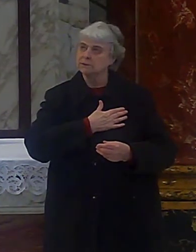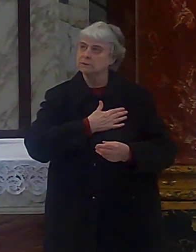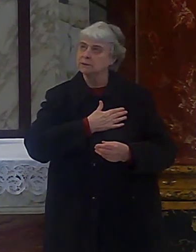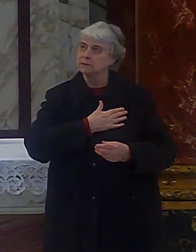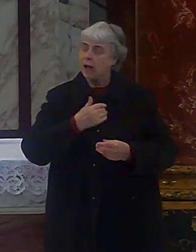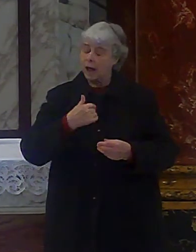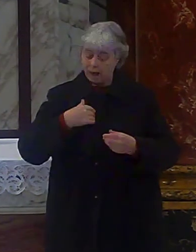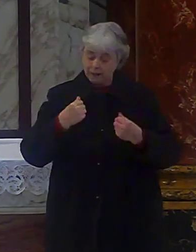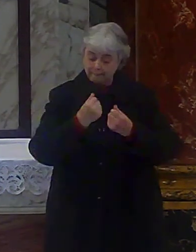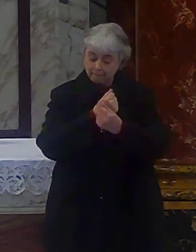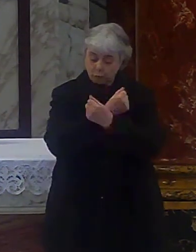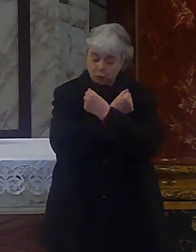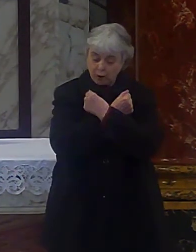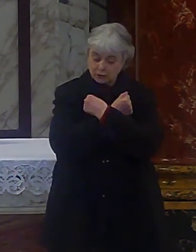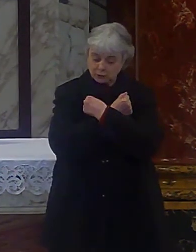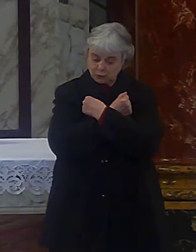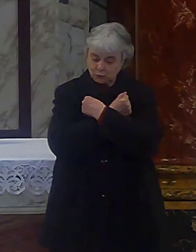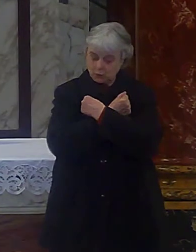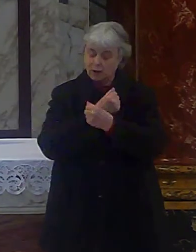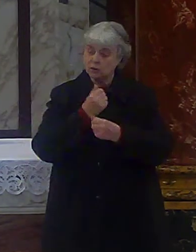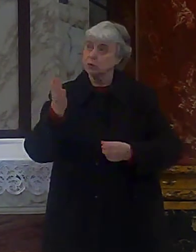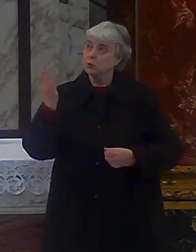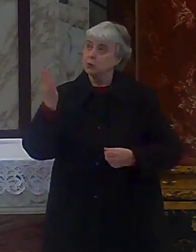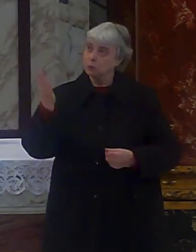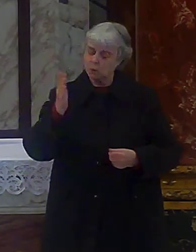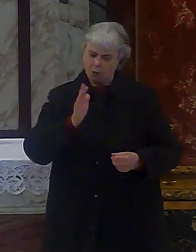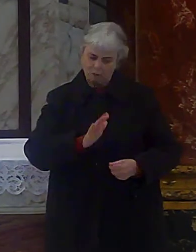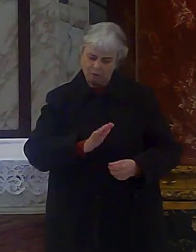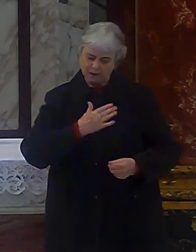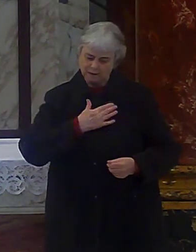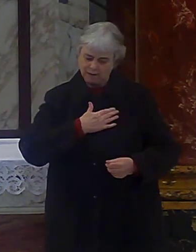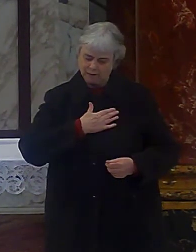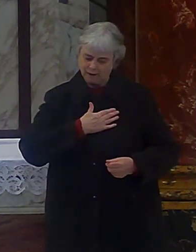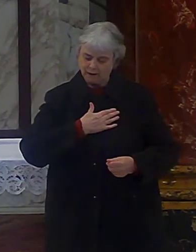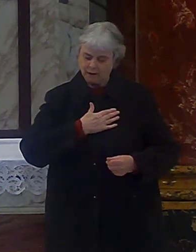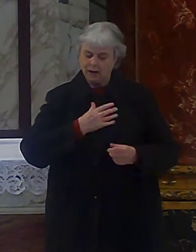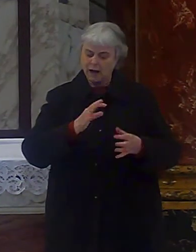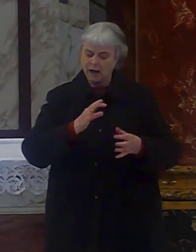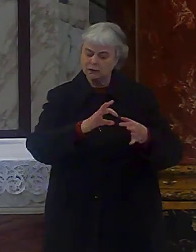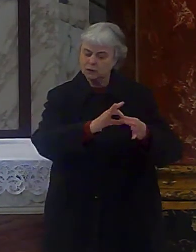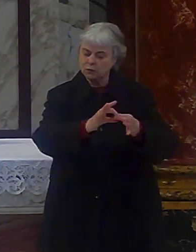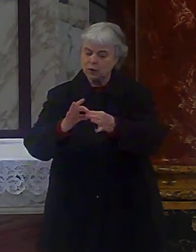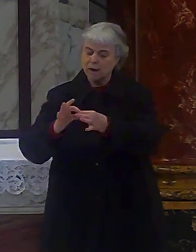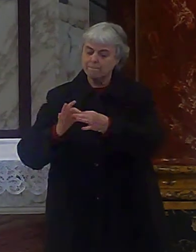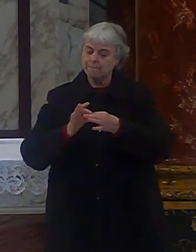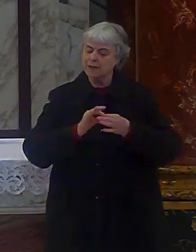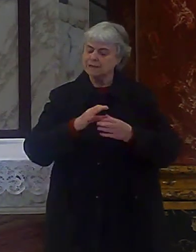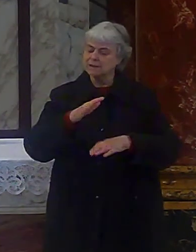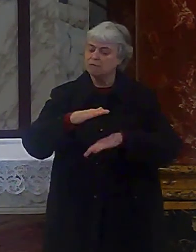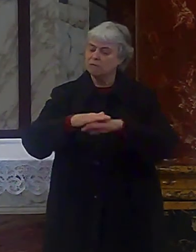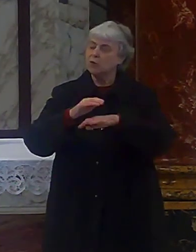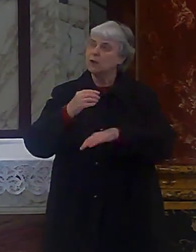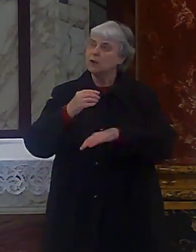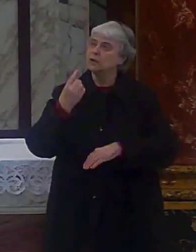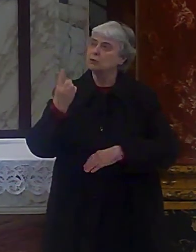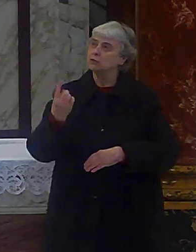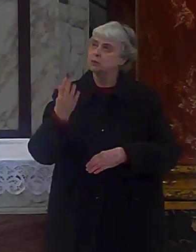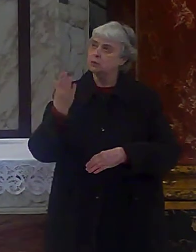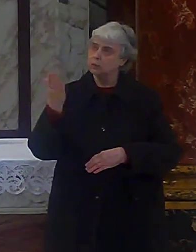i embrace you as if you were already there and i unite myself holy to you